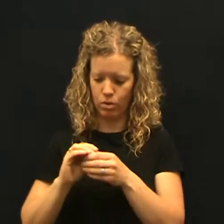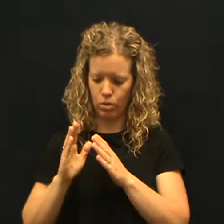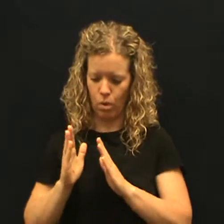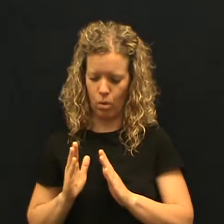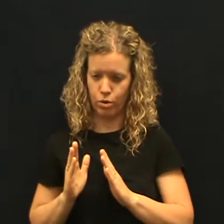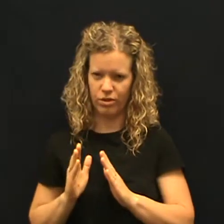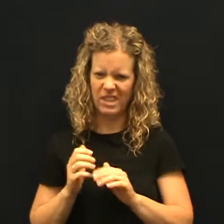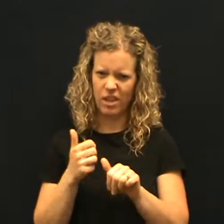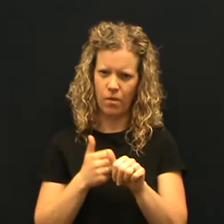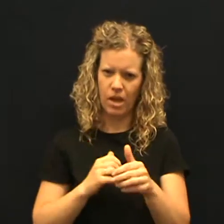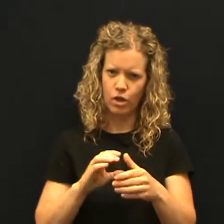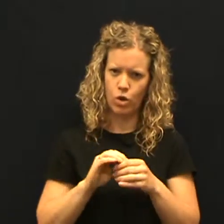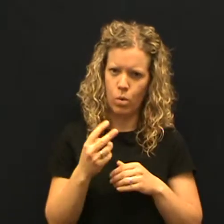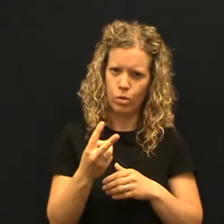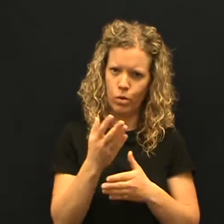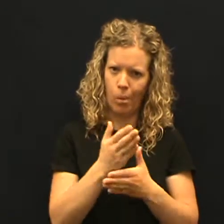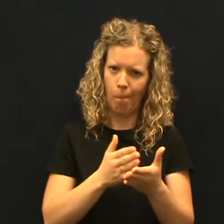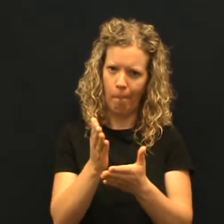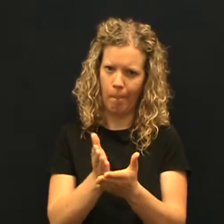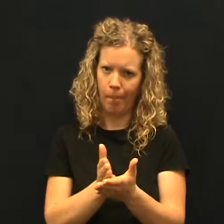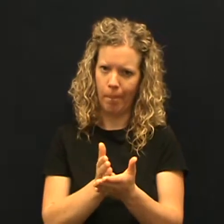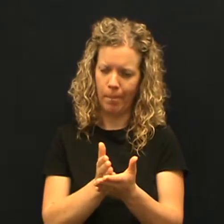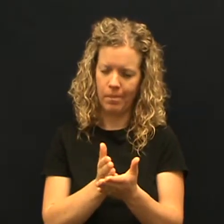Well, that's all that does, is it splits